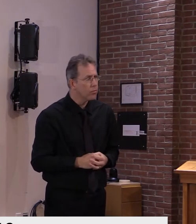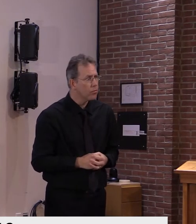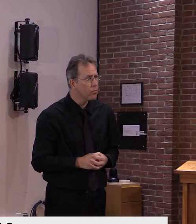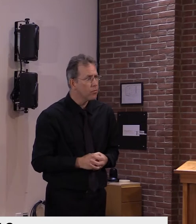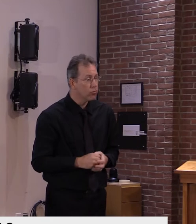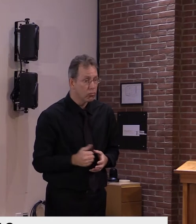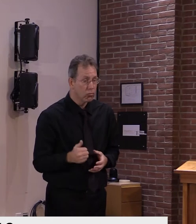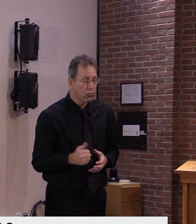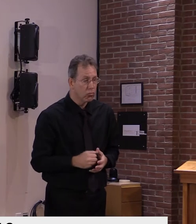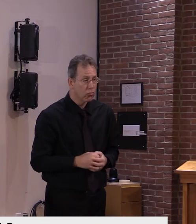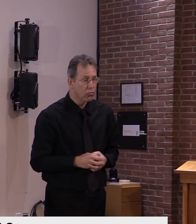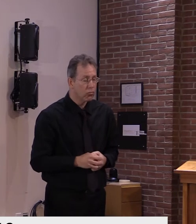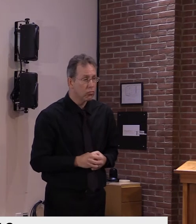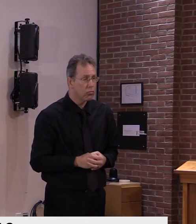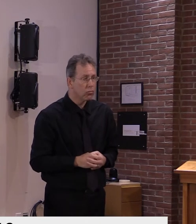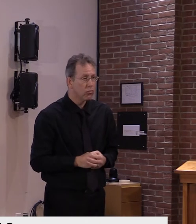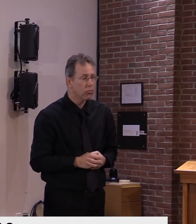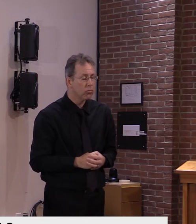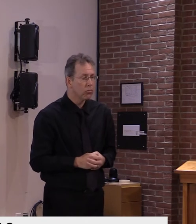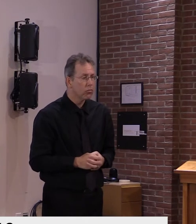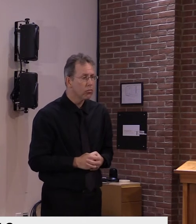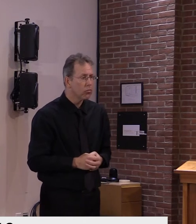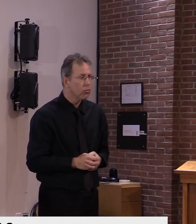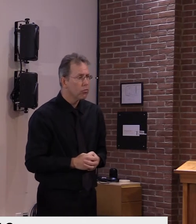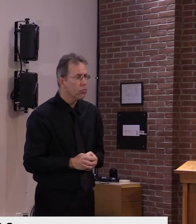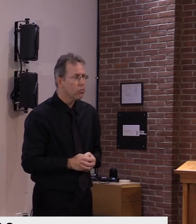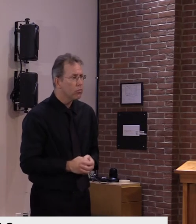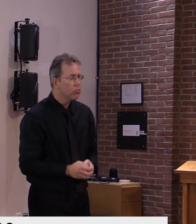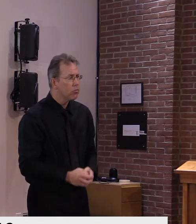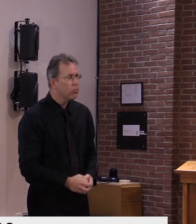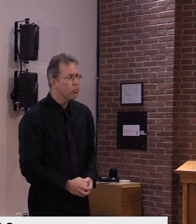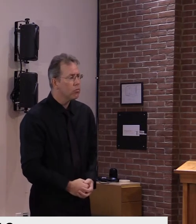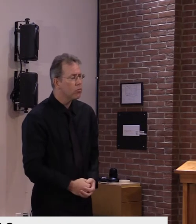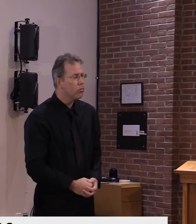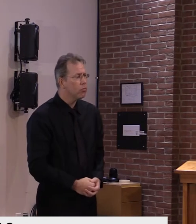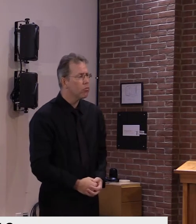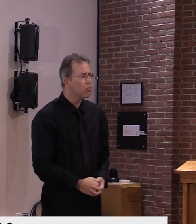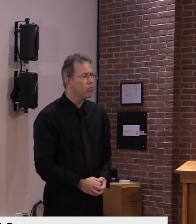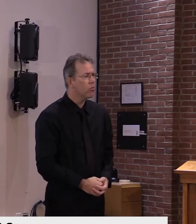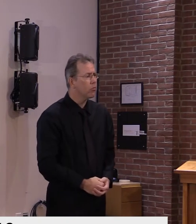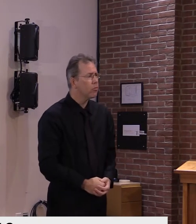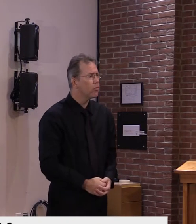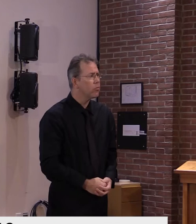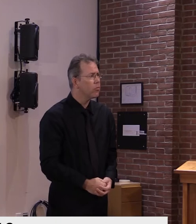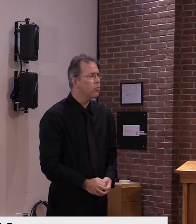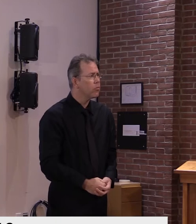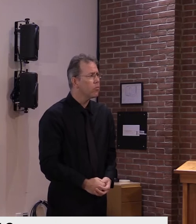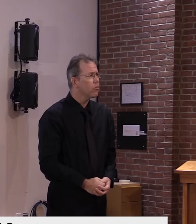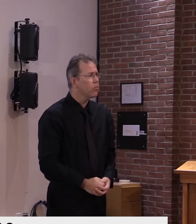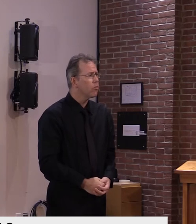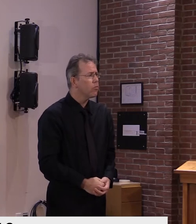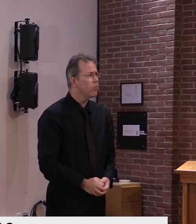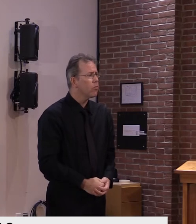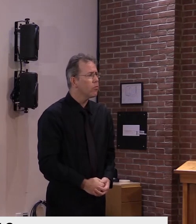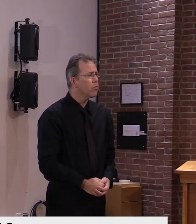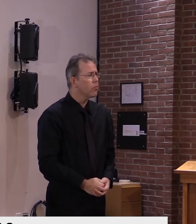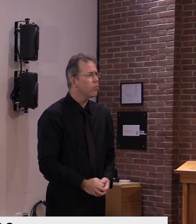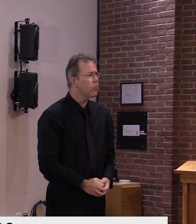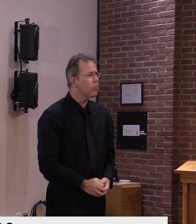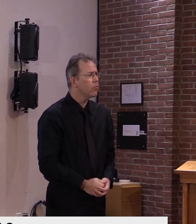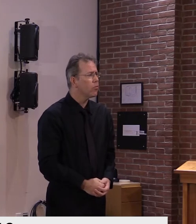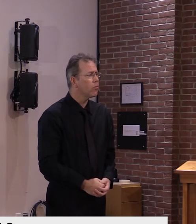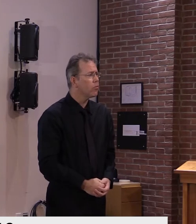Governor, the Supreme Court ruled a couple days ago that the state of New York may not restrict religious practices as part